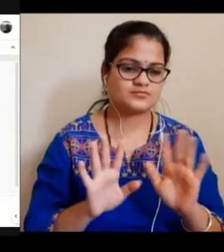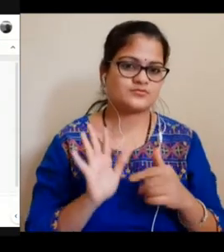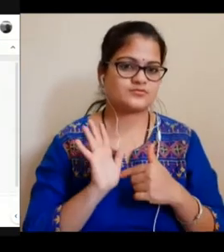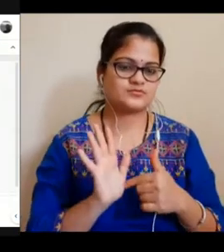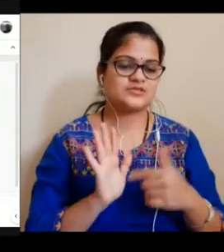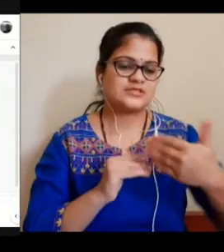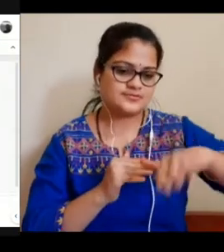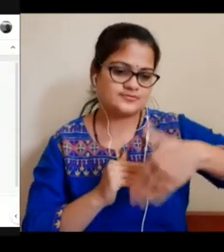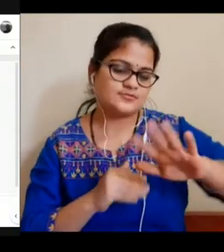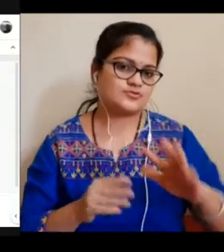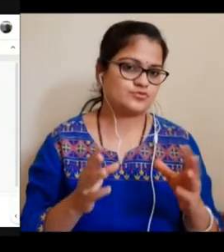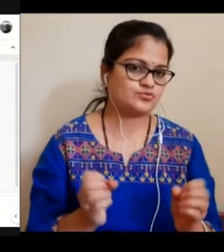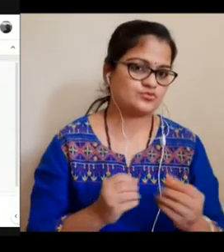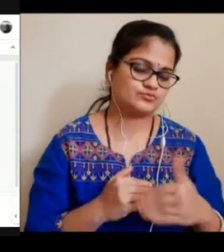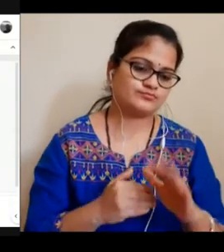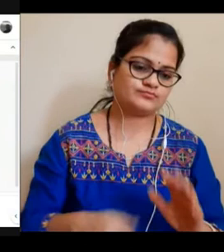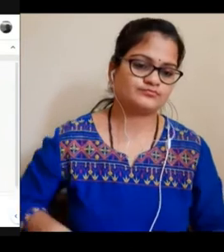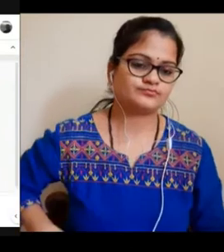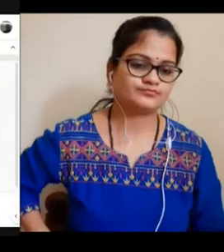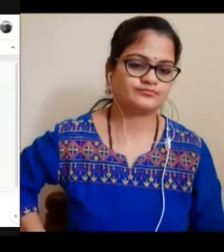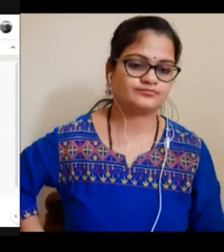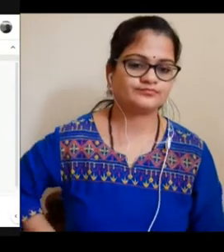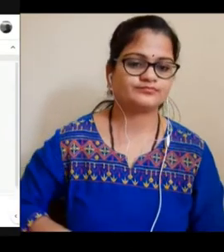I'm going to go with this.